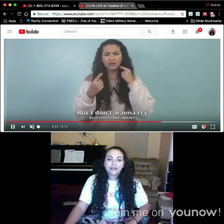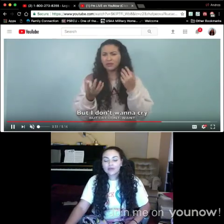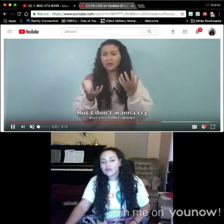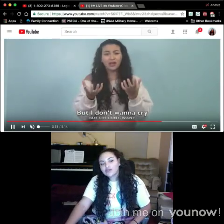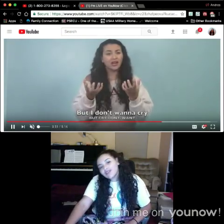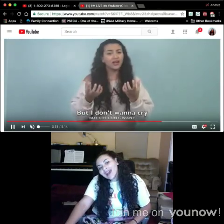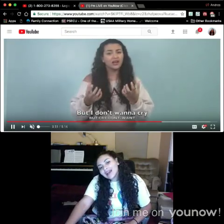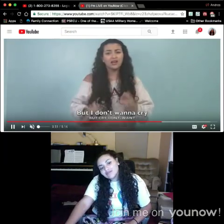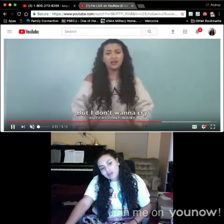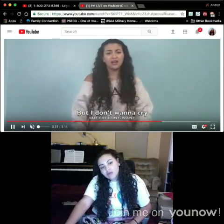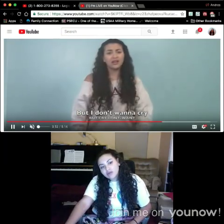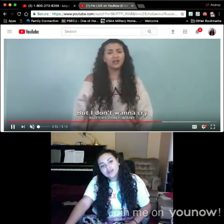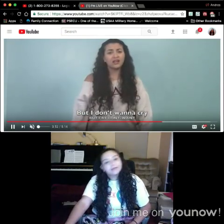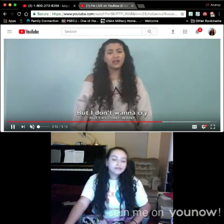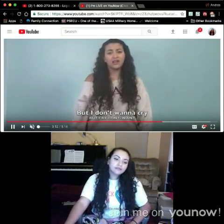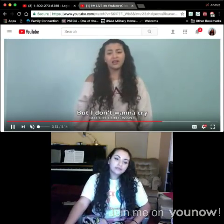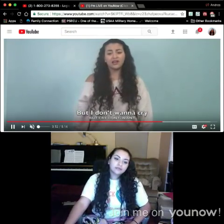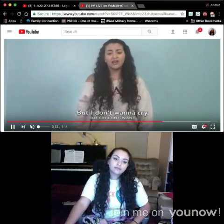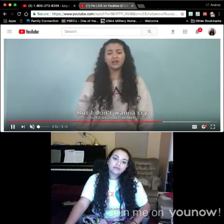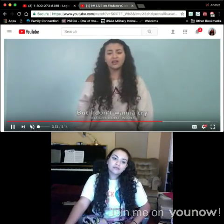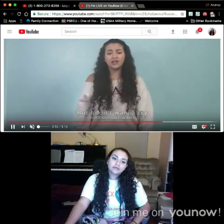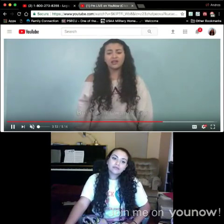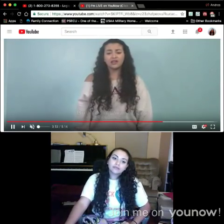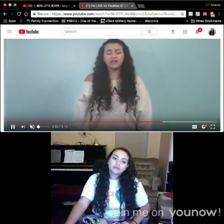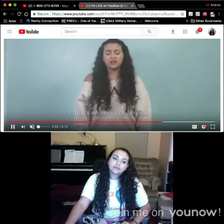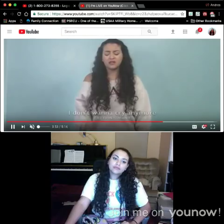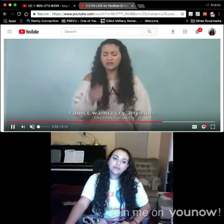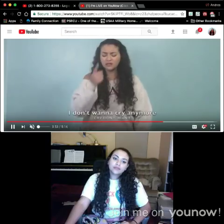But I don't want to cry no more.